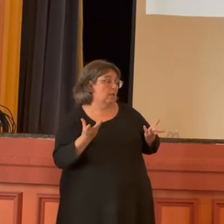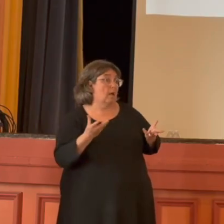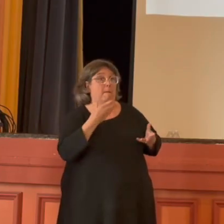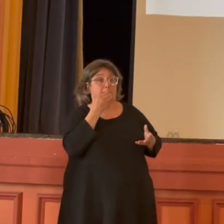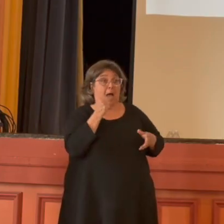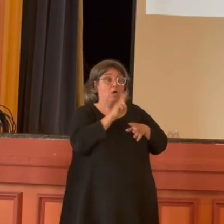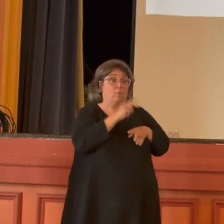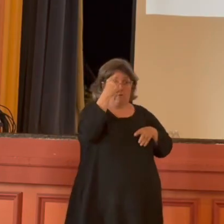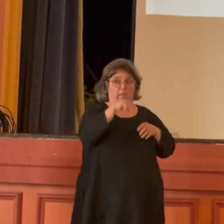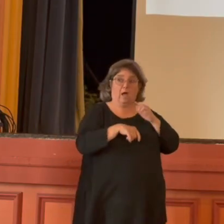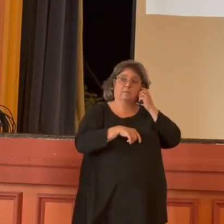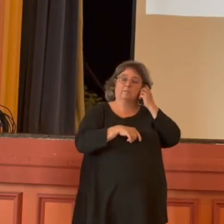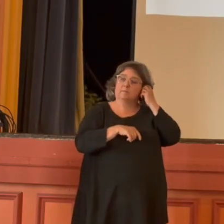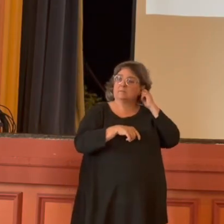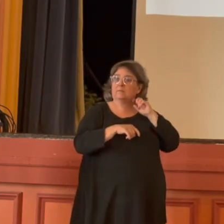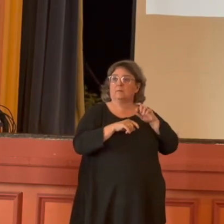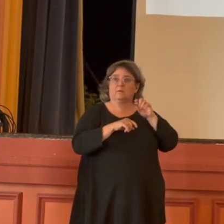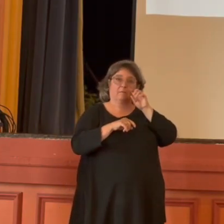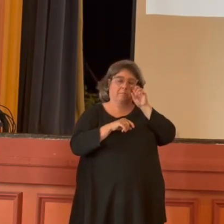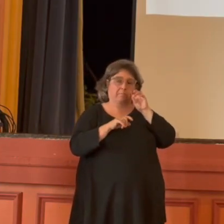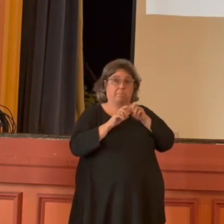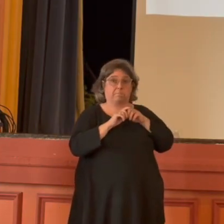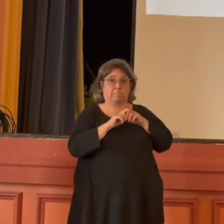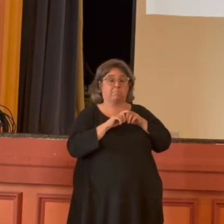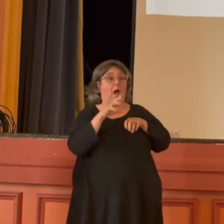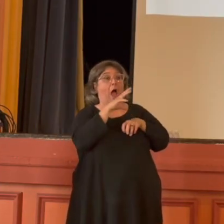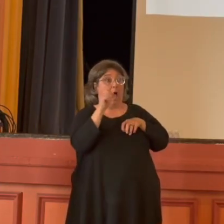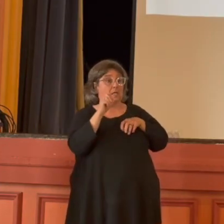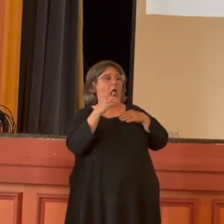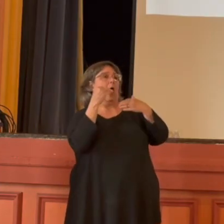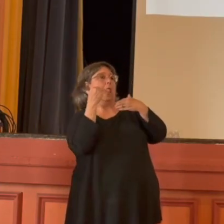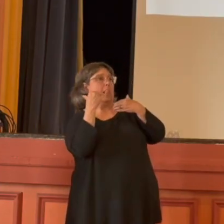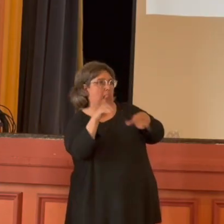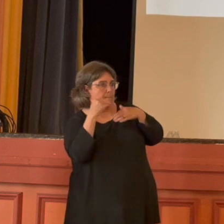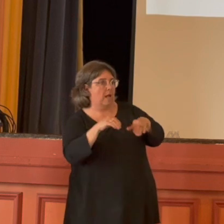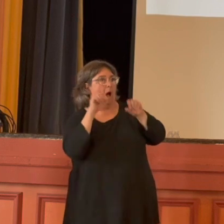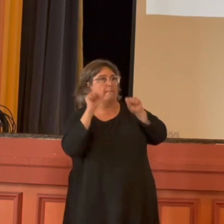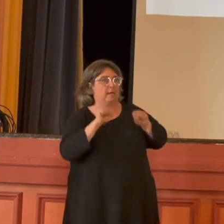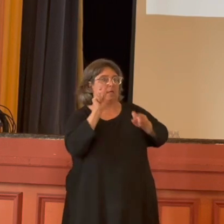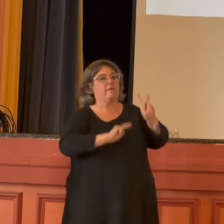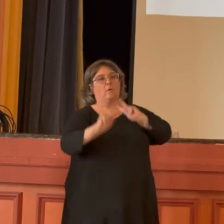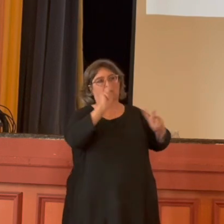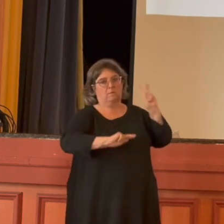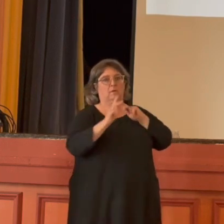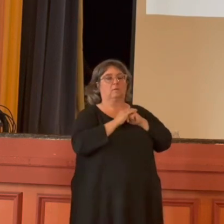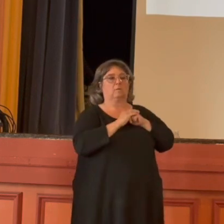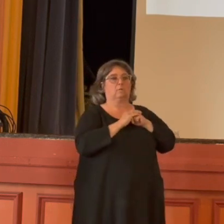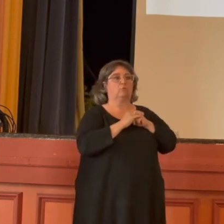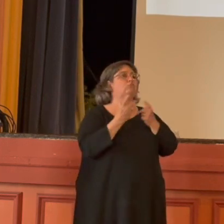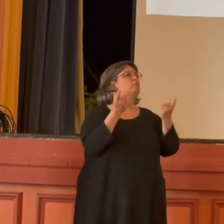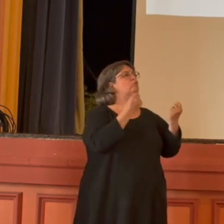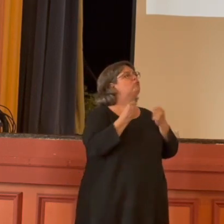best use is. And it limits the ability for people to